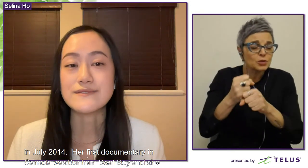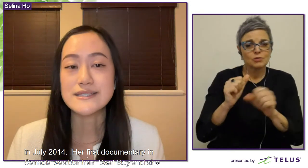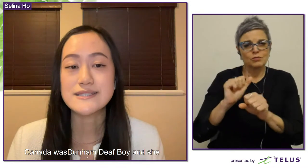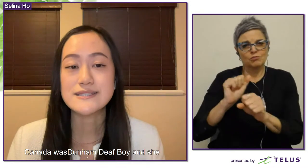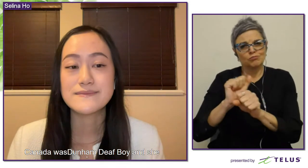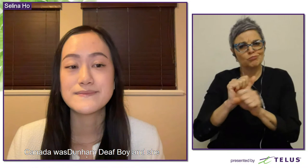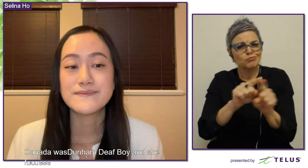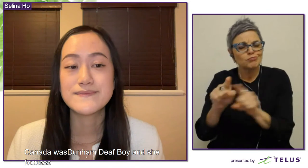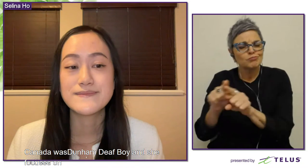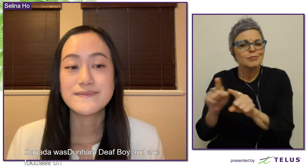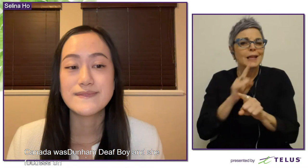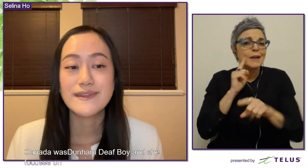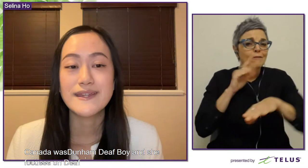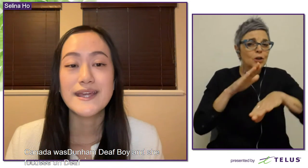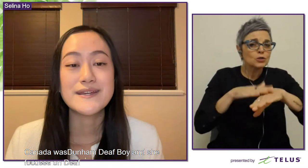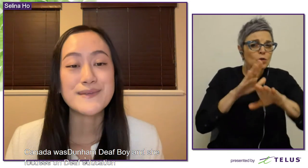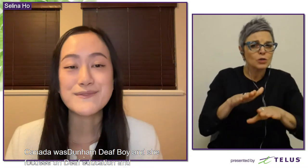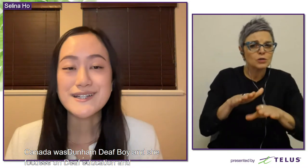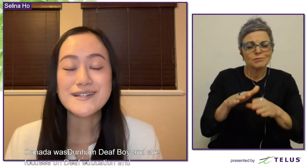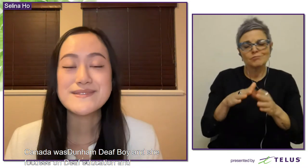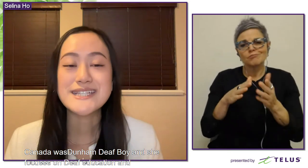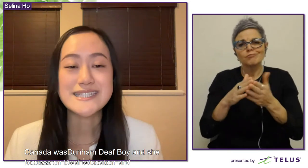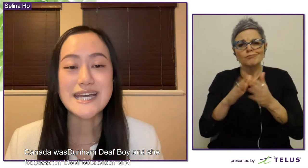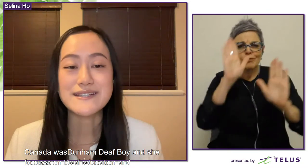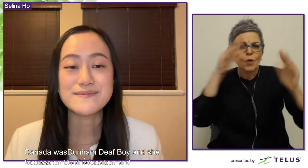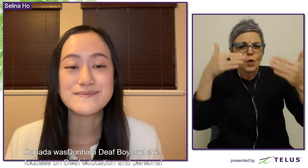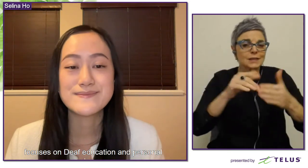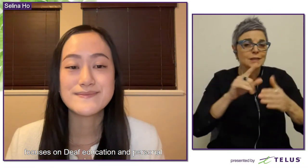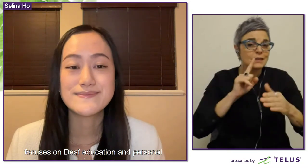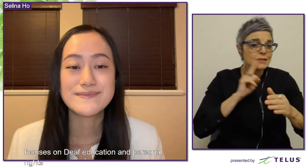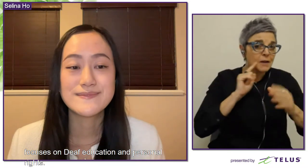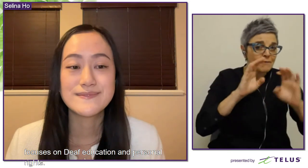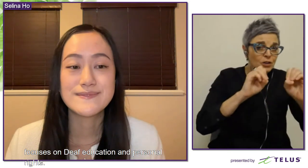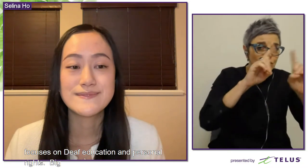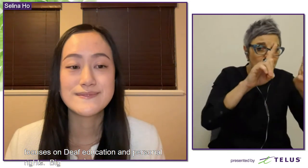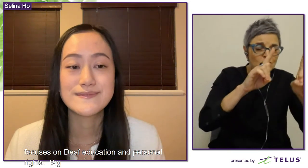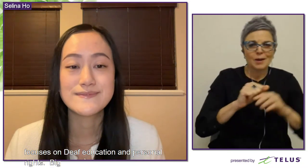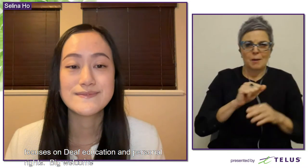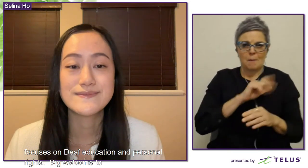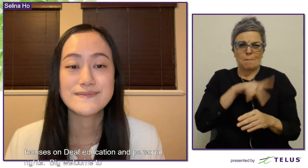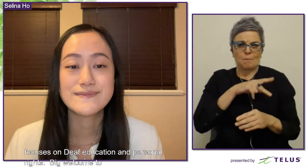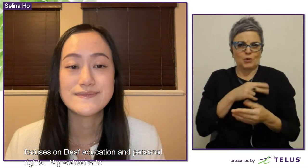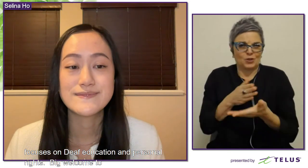and personal rights. Big welcome to Ladan.